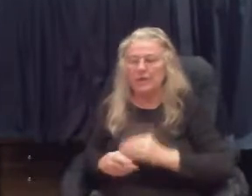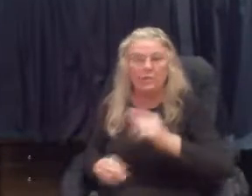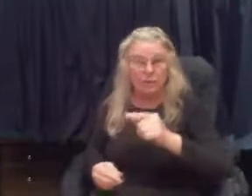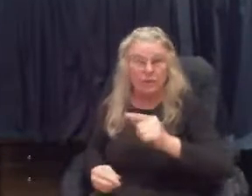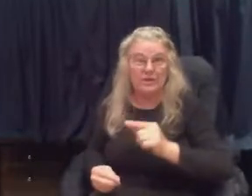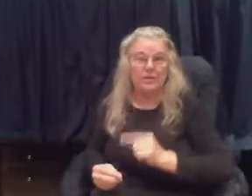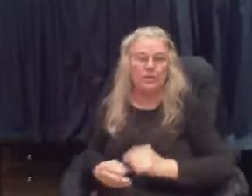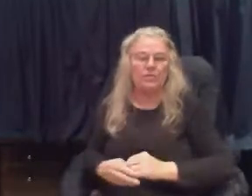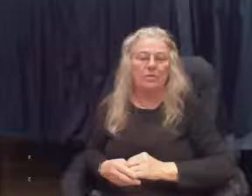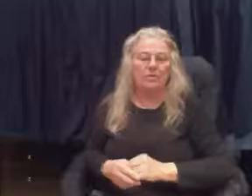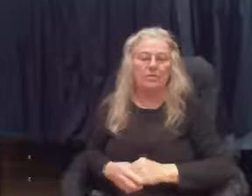do this one.